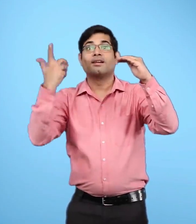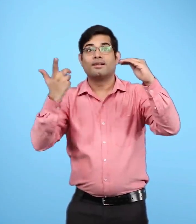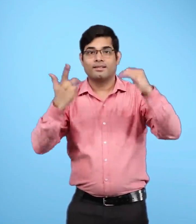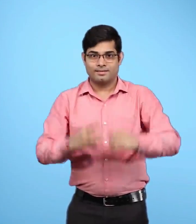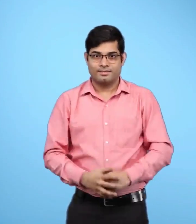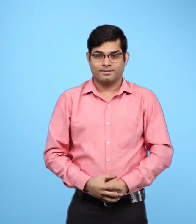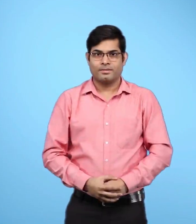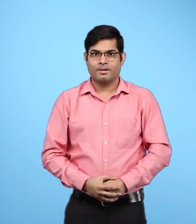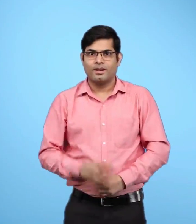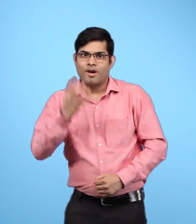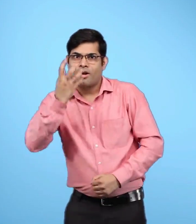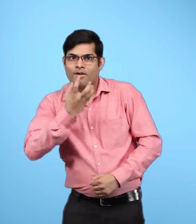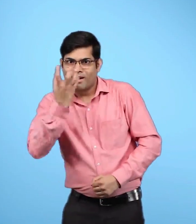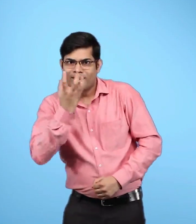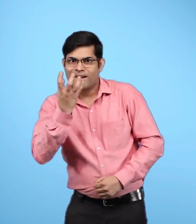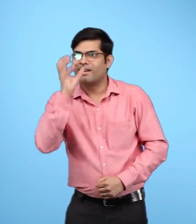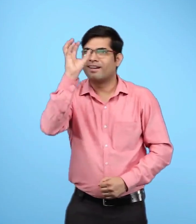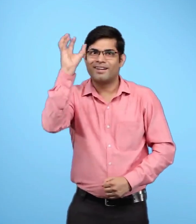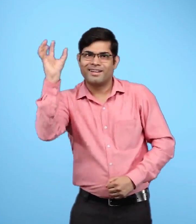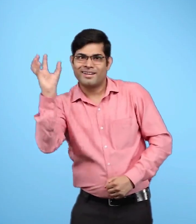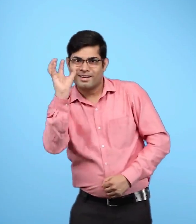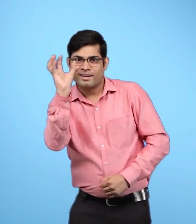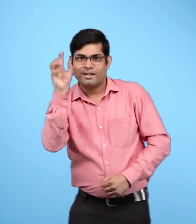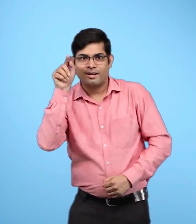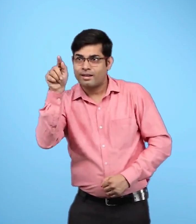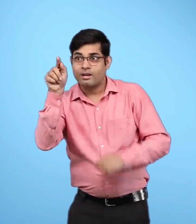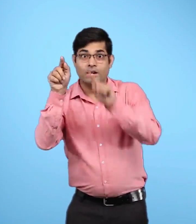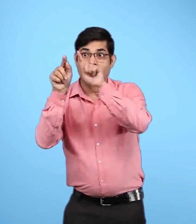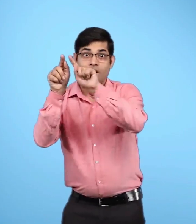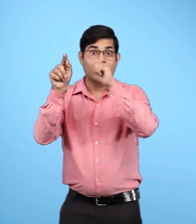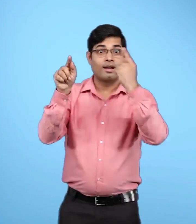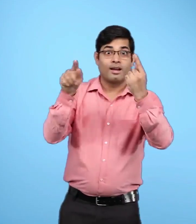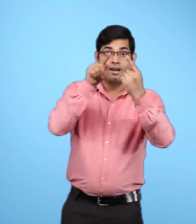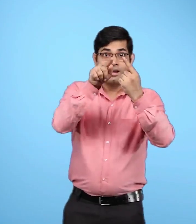Column 1 has picture of 4 apples,